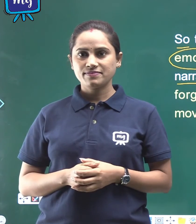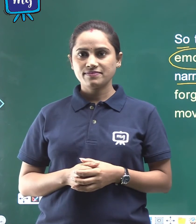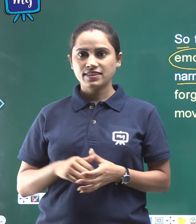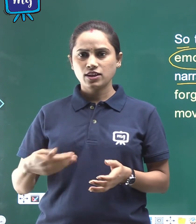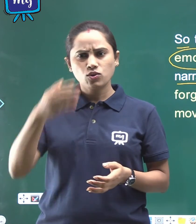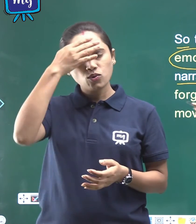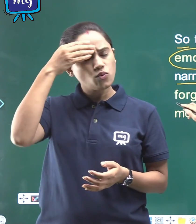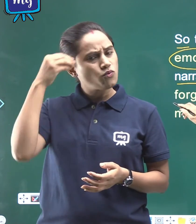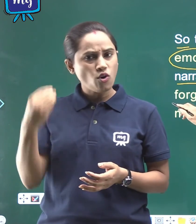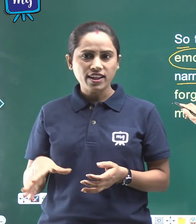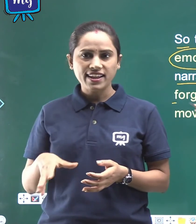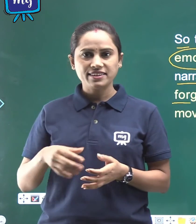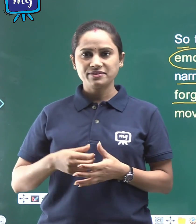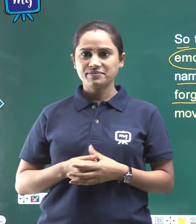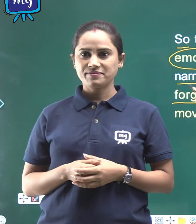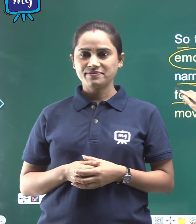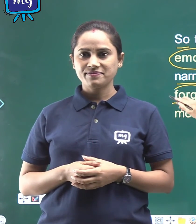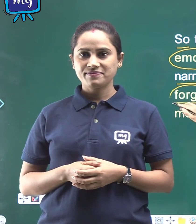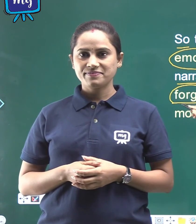to forget